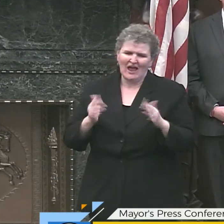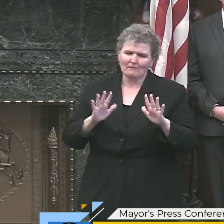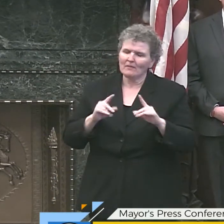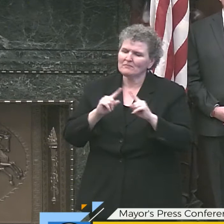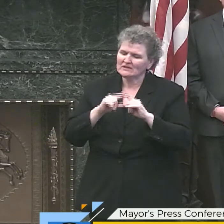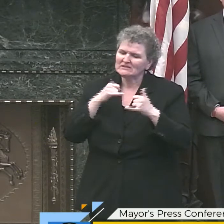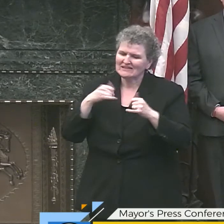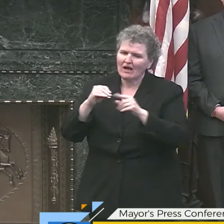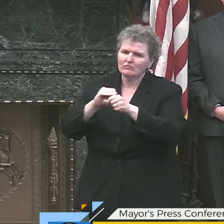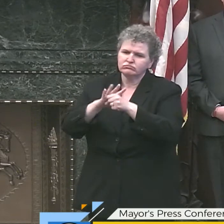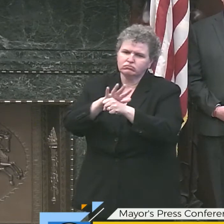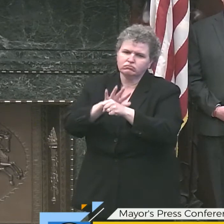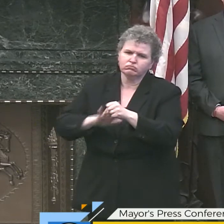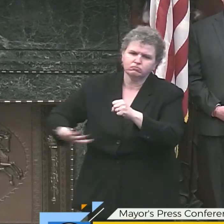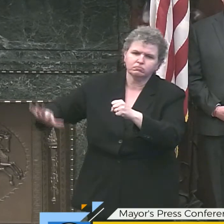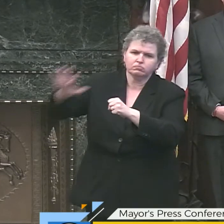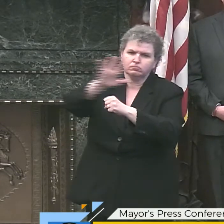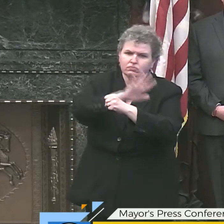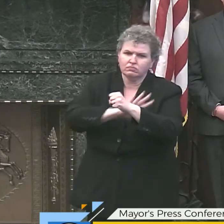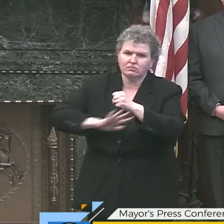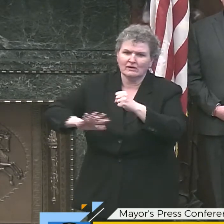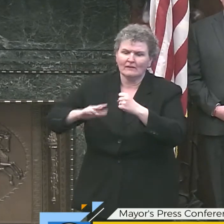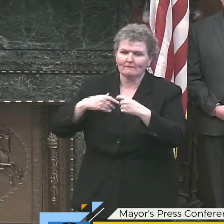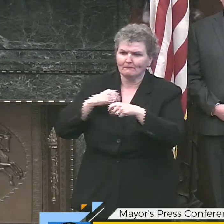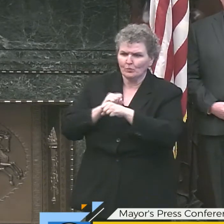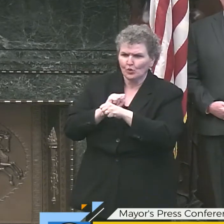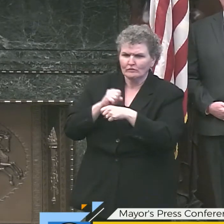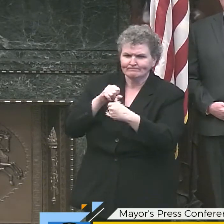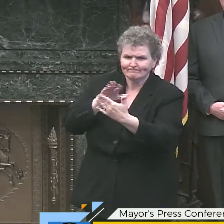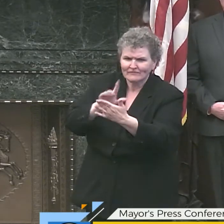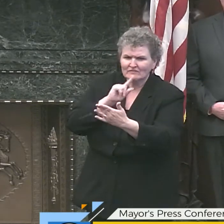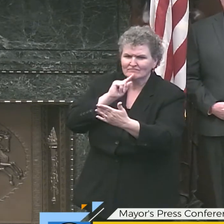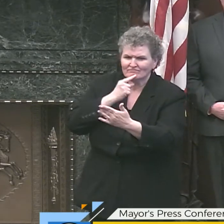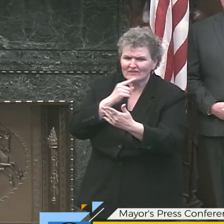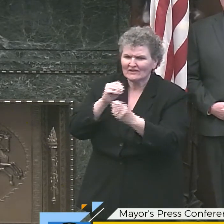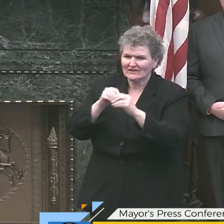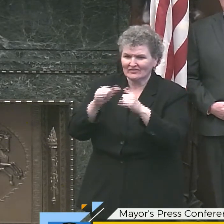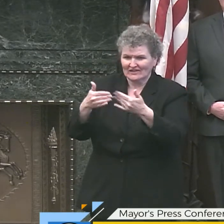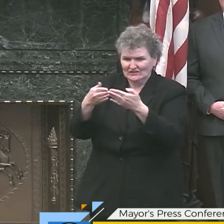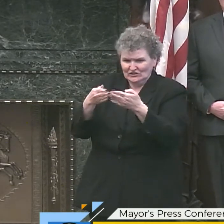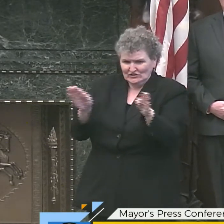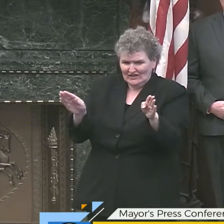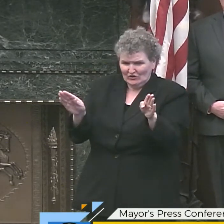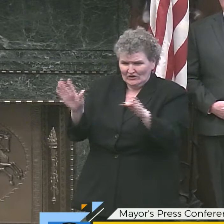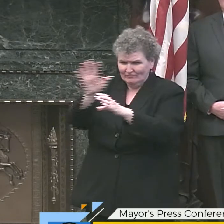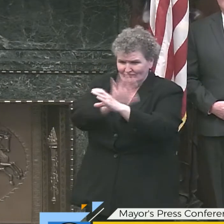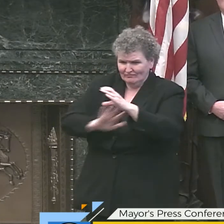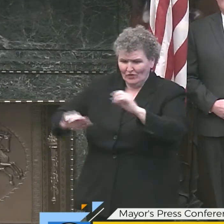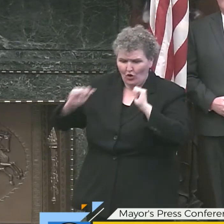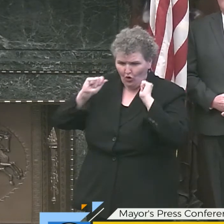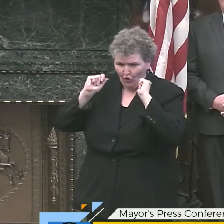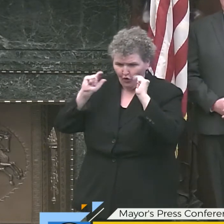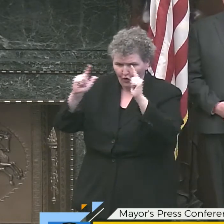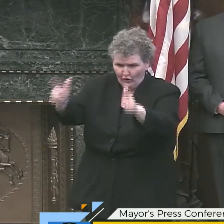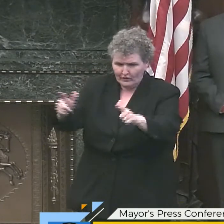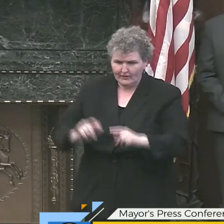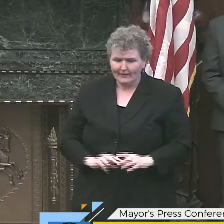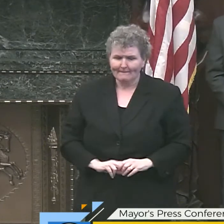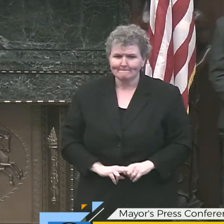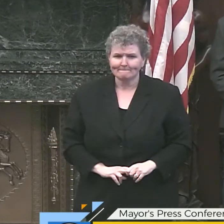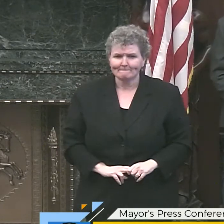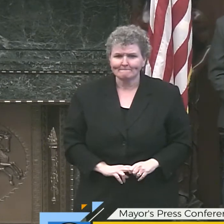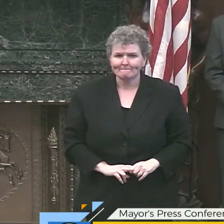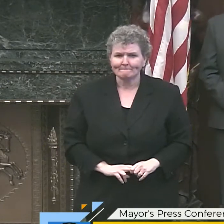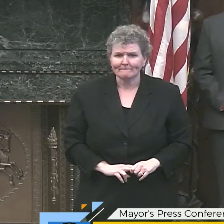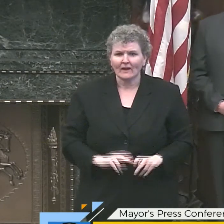citywide. There are some areas where people have been seen congregating outdoors and not social distancing